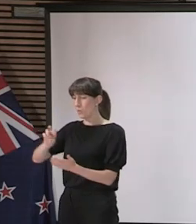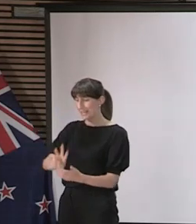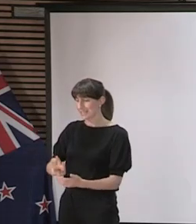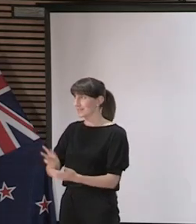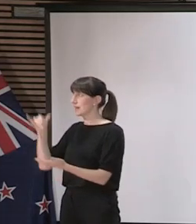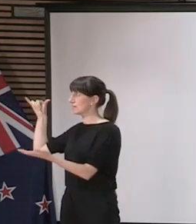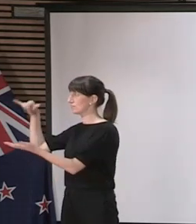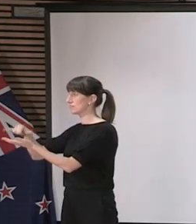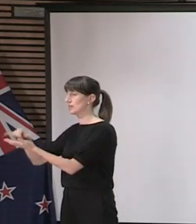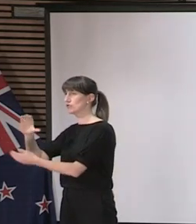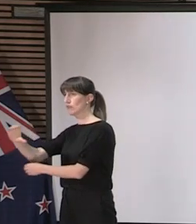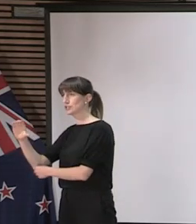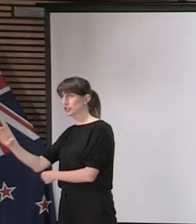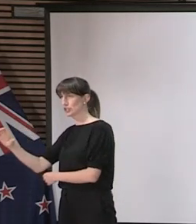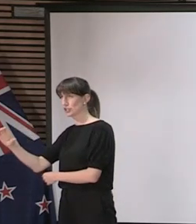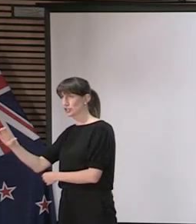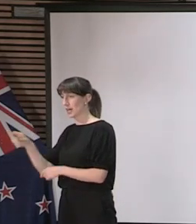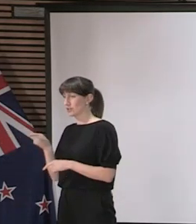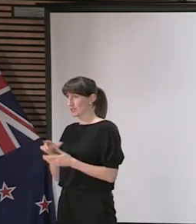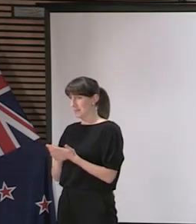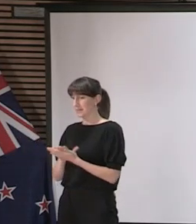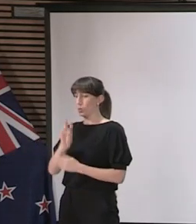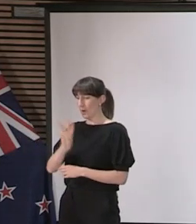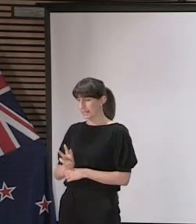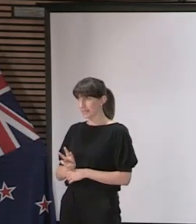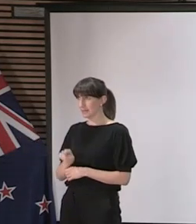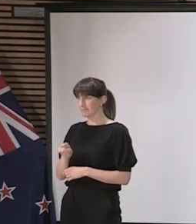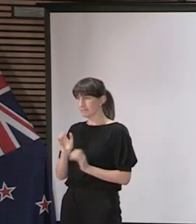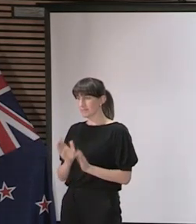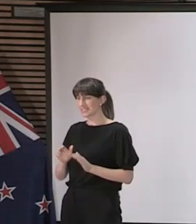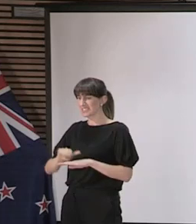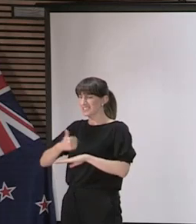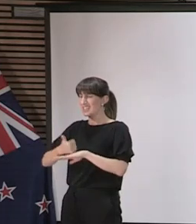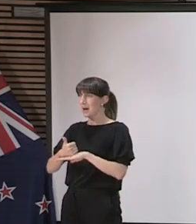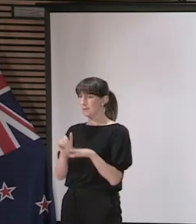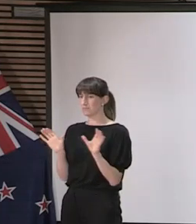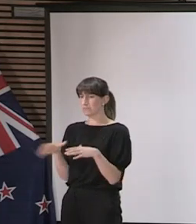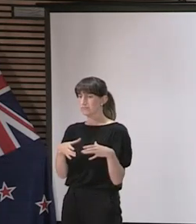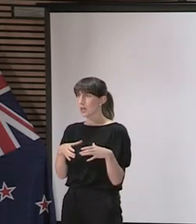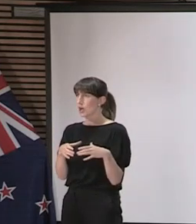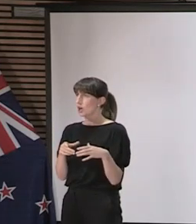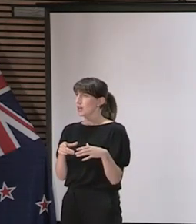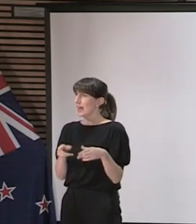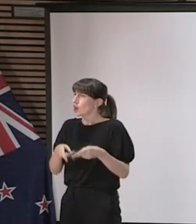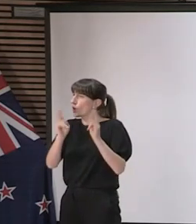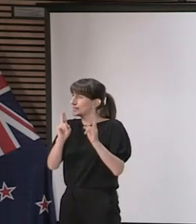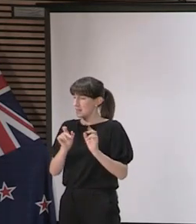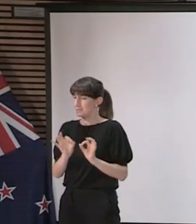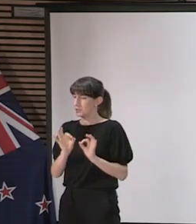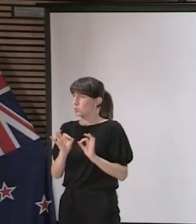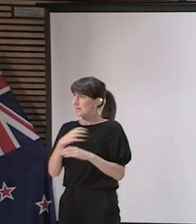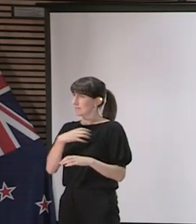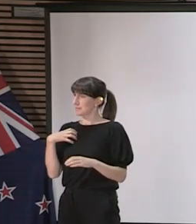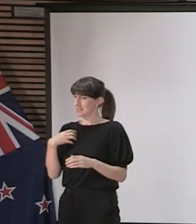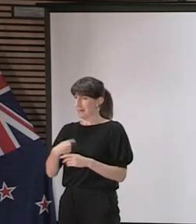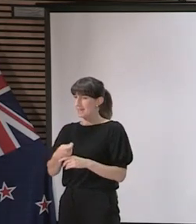have set up quarantine facilities here, because all of them are already in Auckland? Am I wrong? Or? Look, my understanding is that the